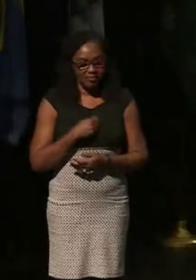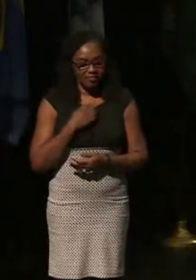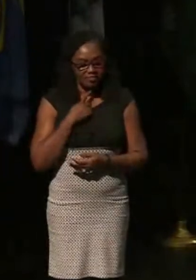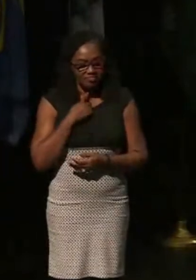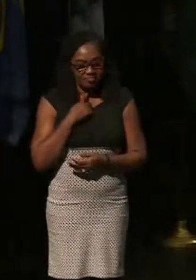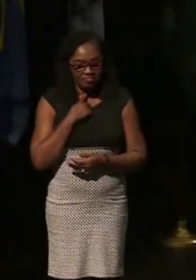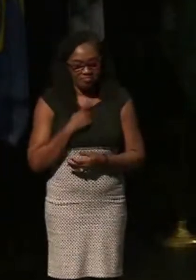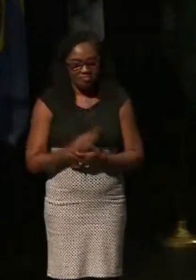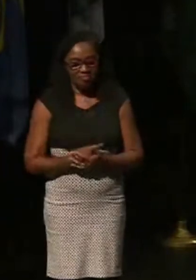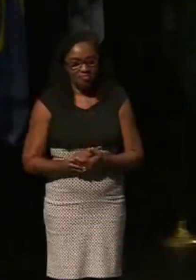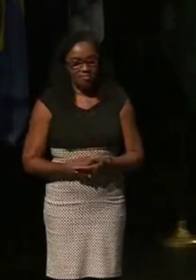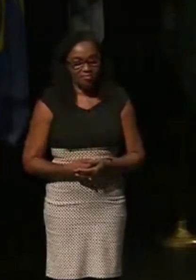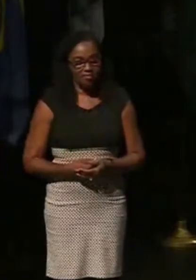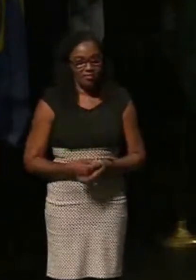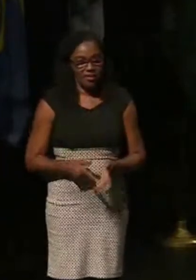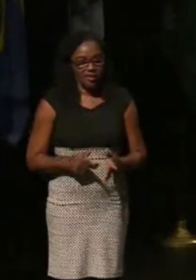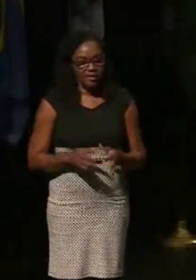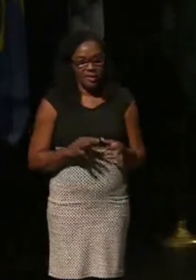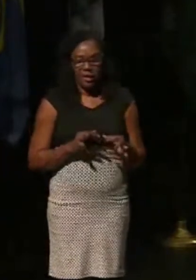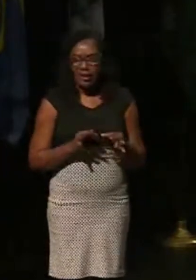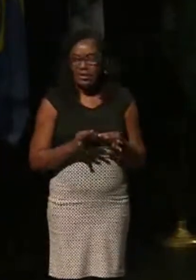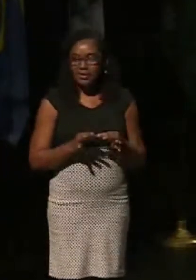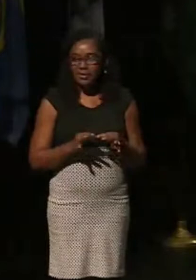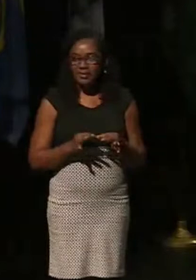let me explain my Star Trek